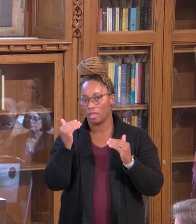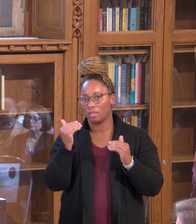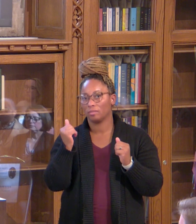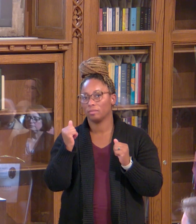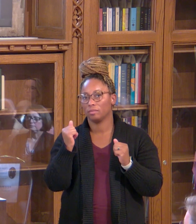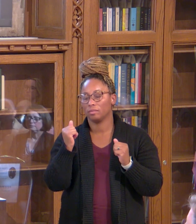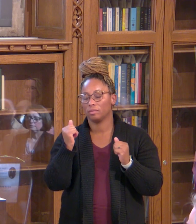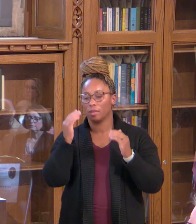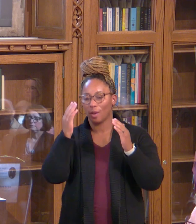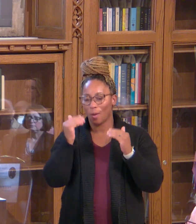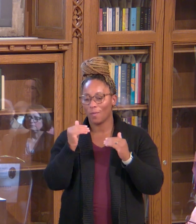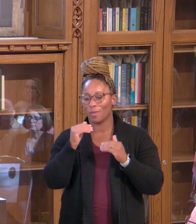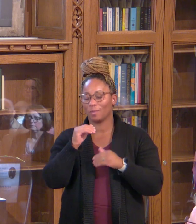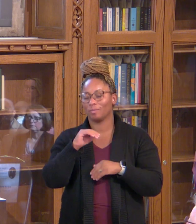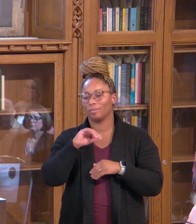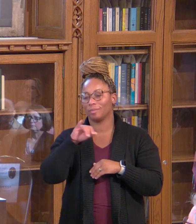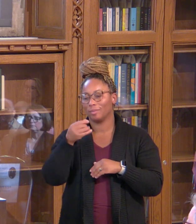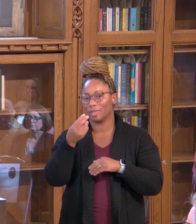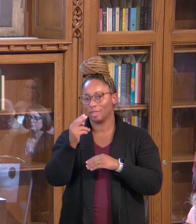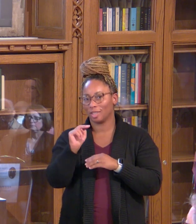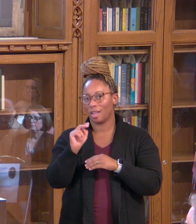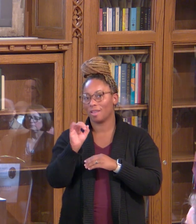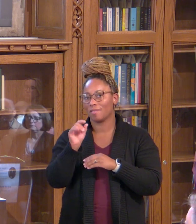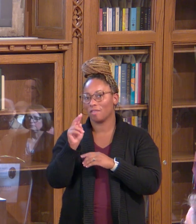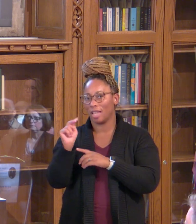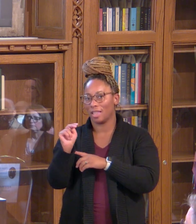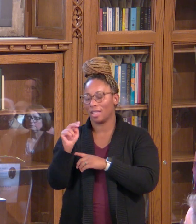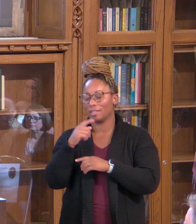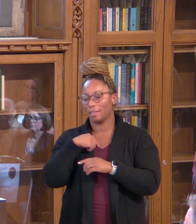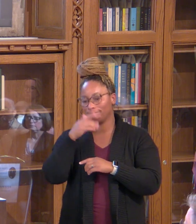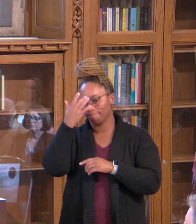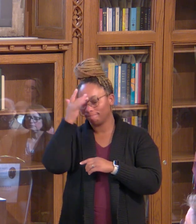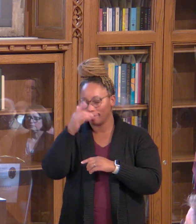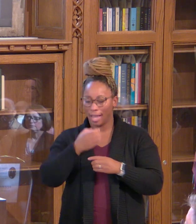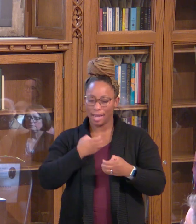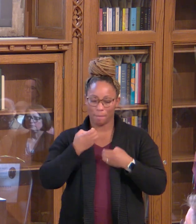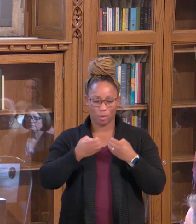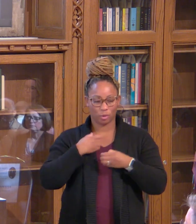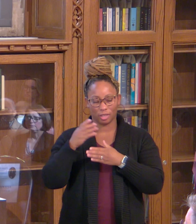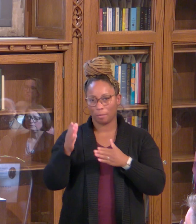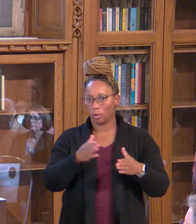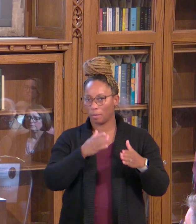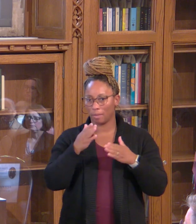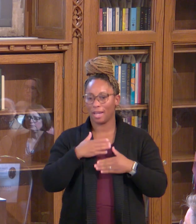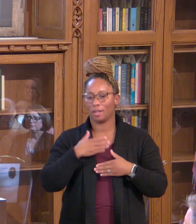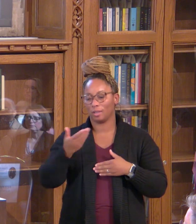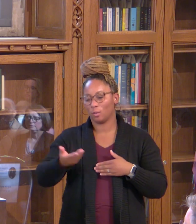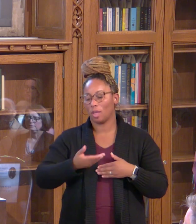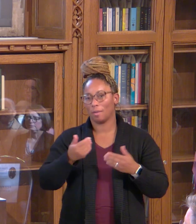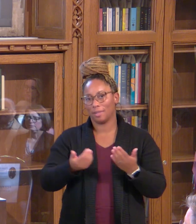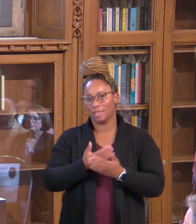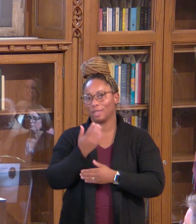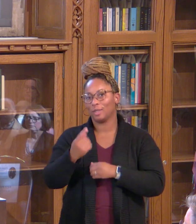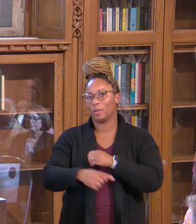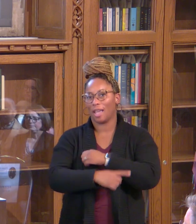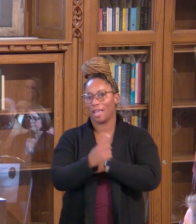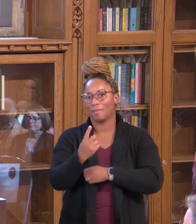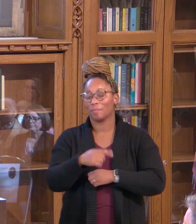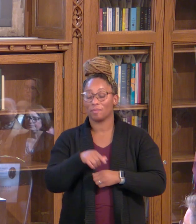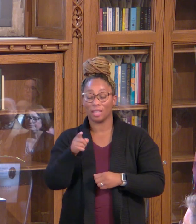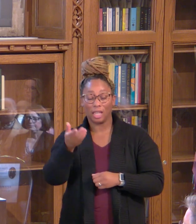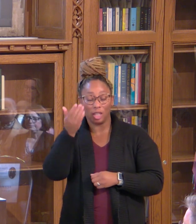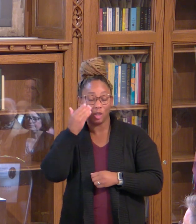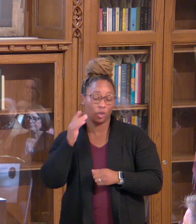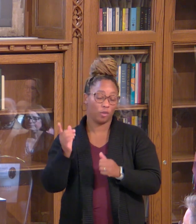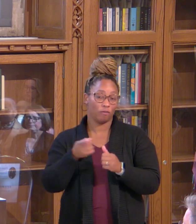hopeful John hope Franklin Franklin was intellectually and emotionally prepared to greet this new day and he knew